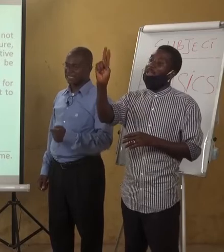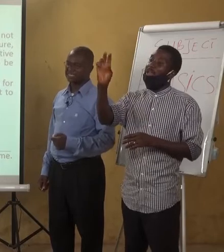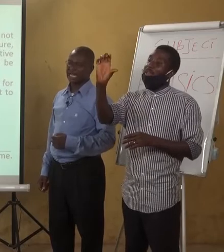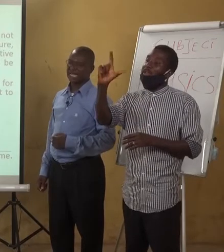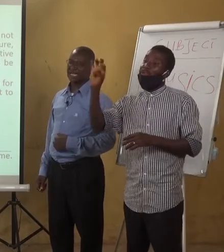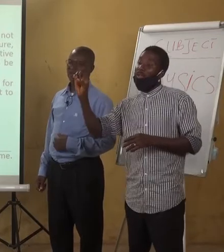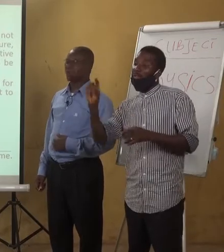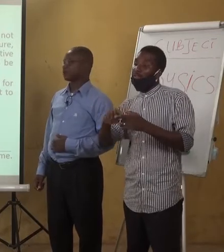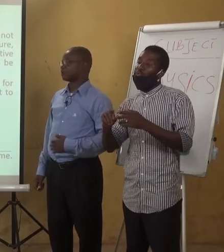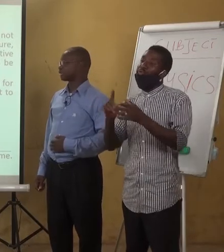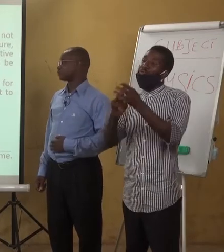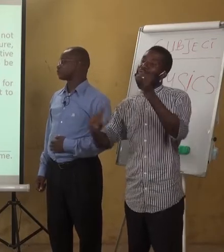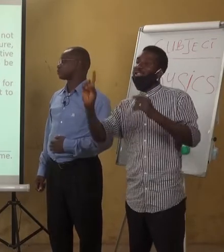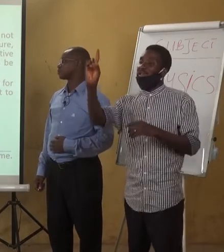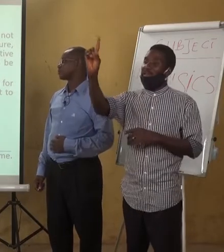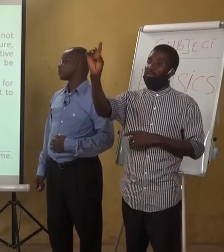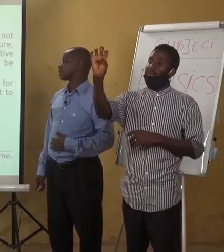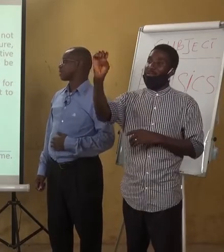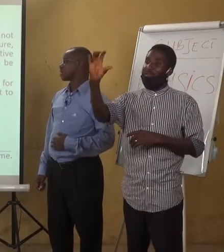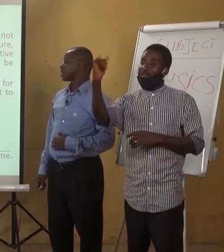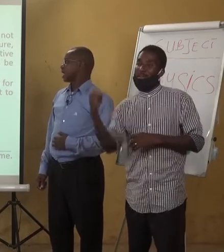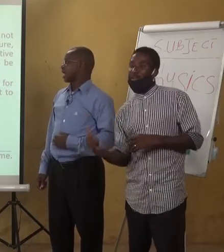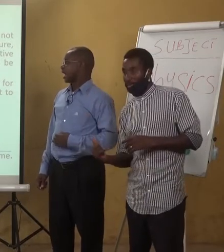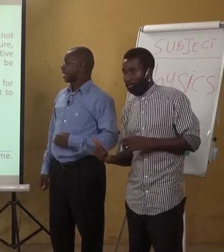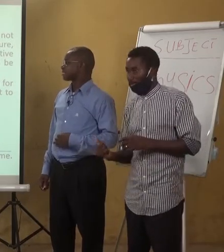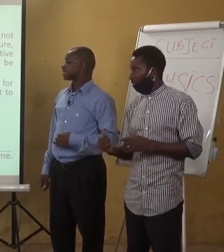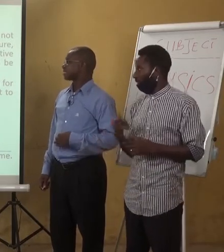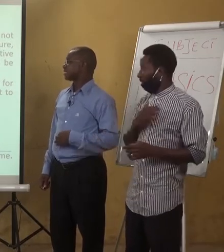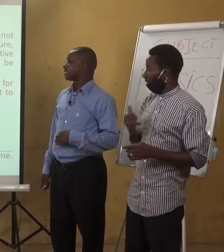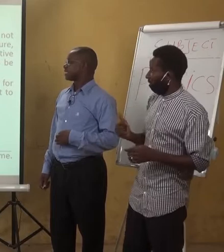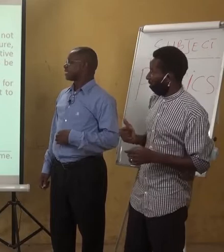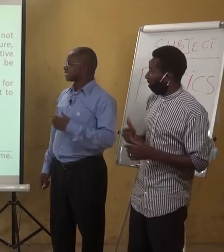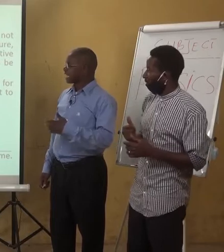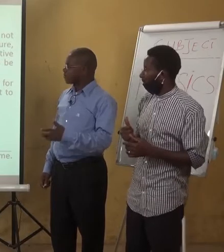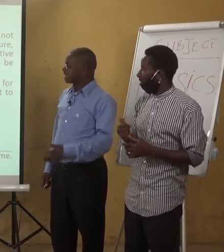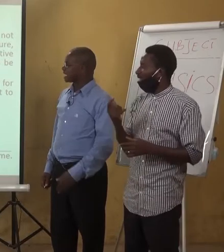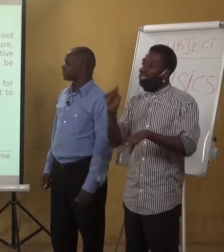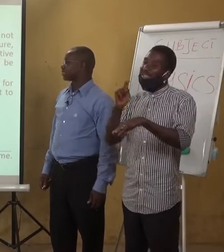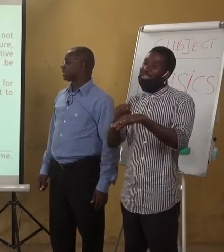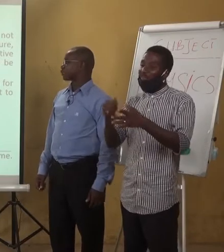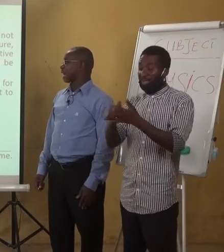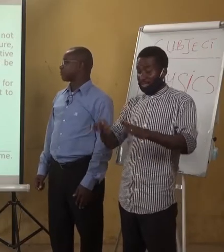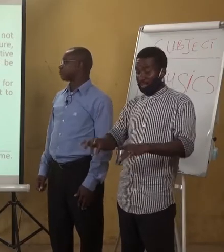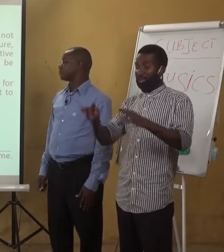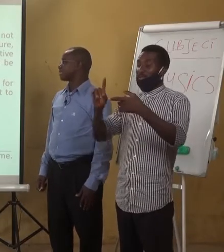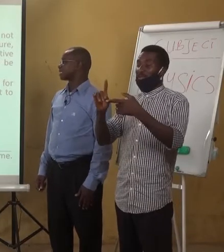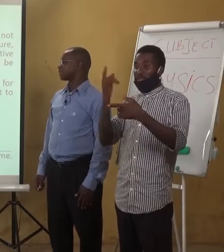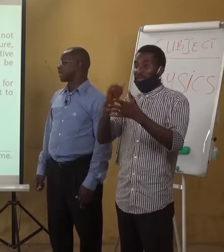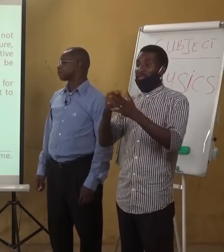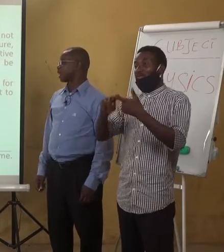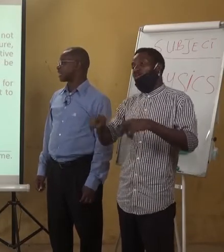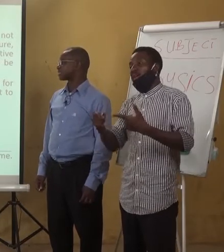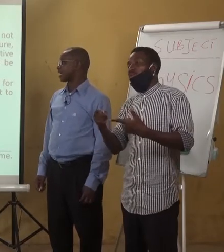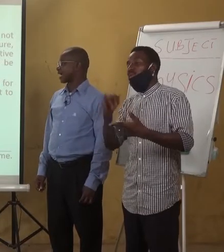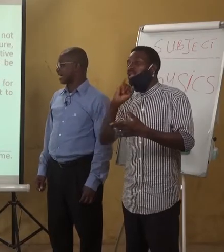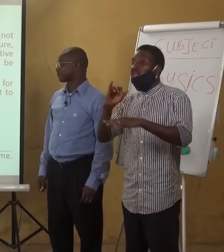its initial number of particles. And the time it takes for this to happen is